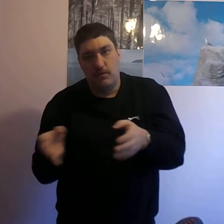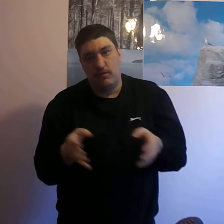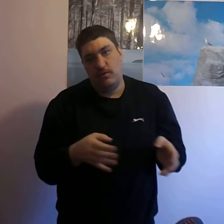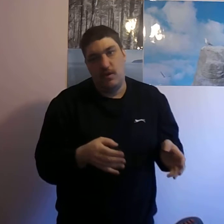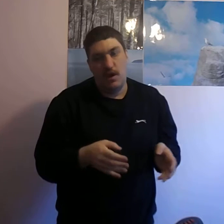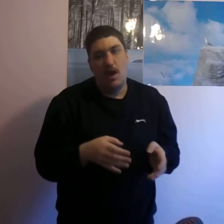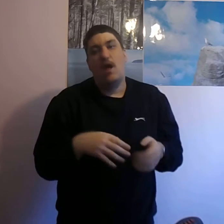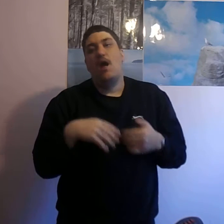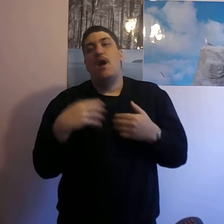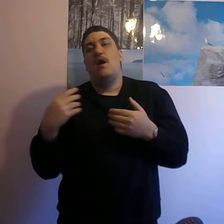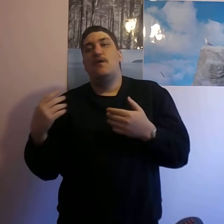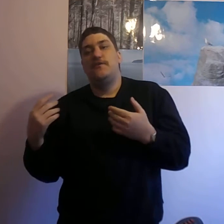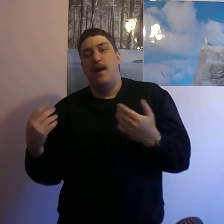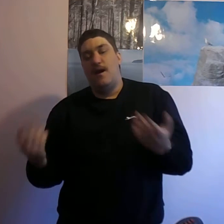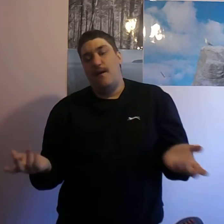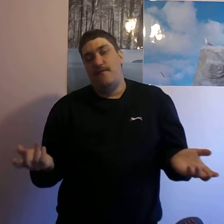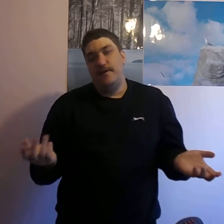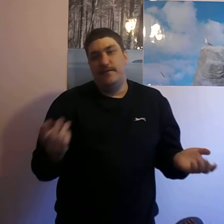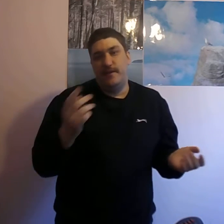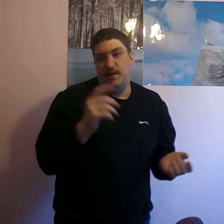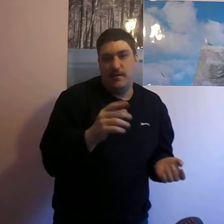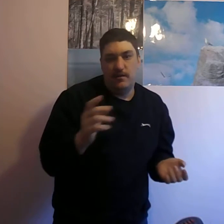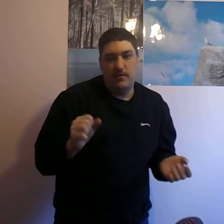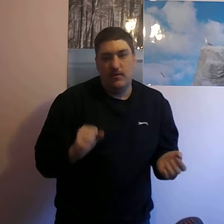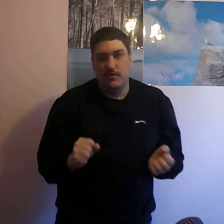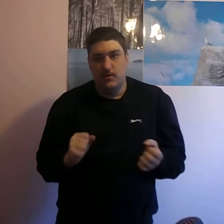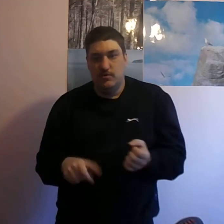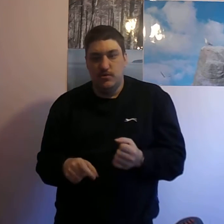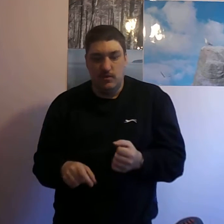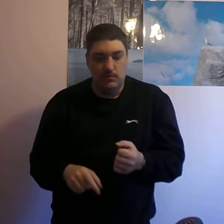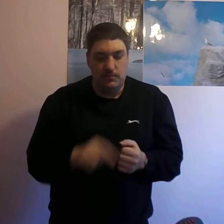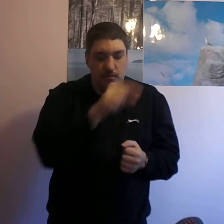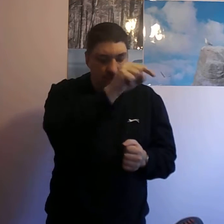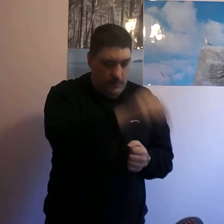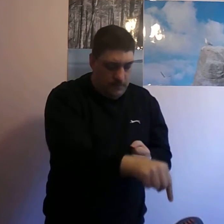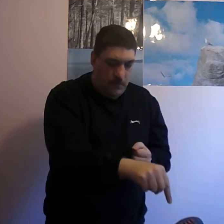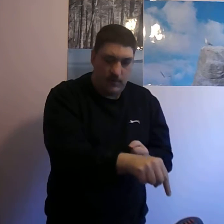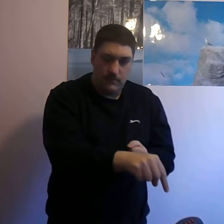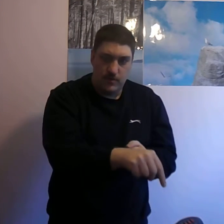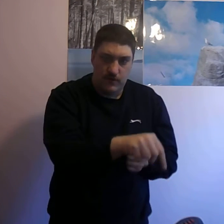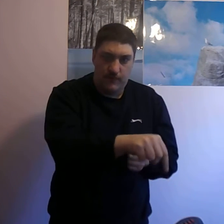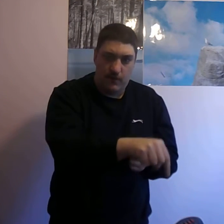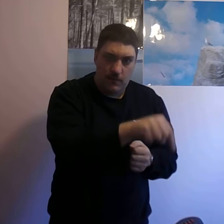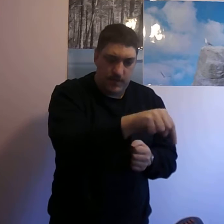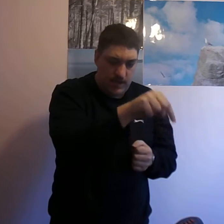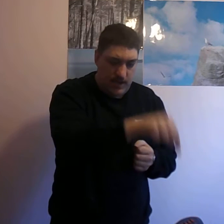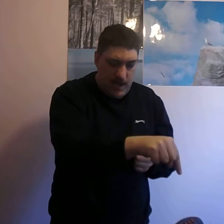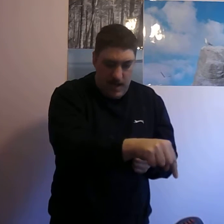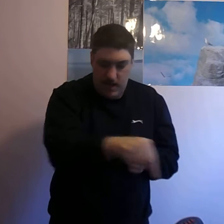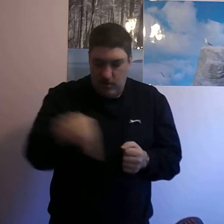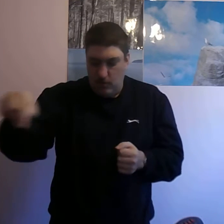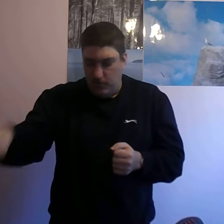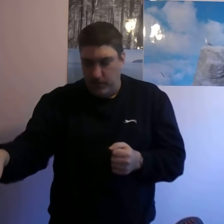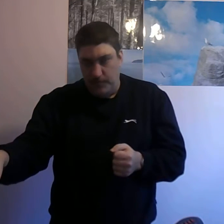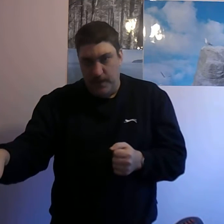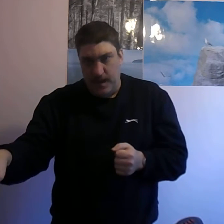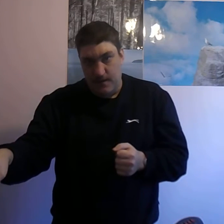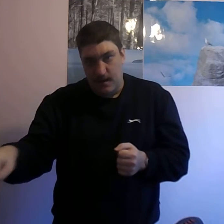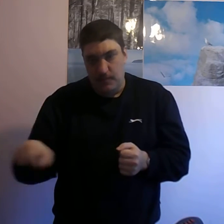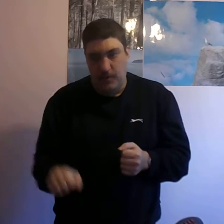puzzles. However, these are not your usual point move object A to point B type